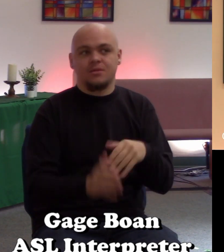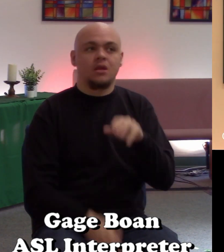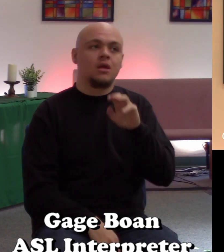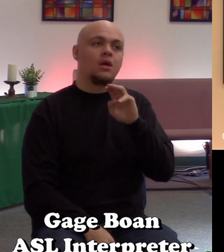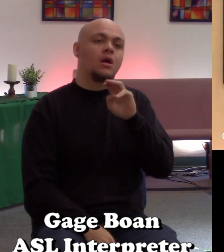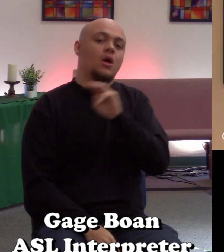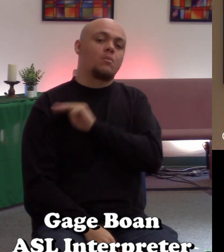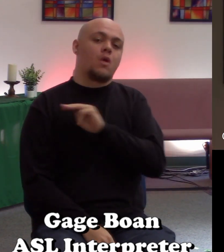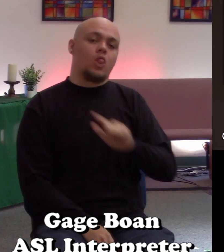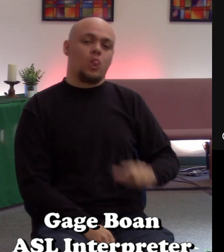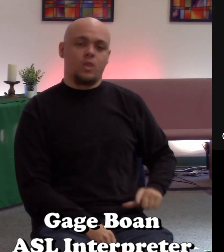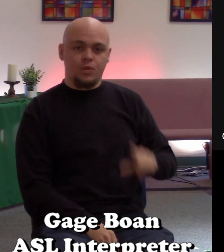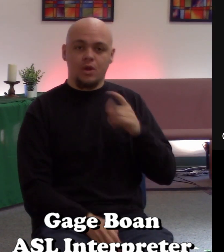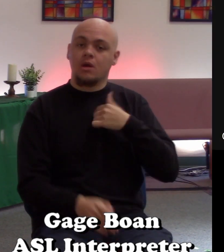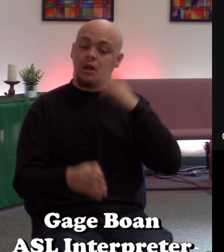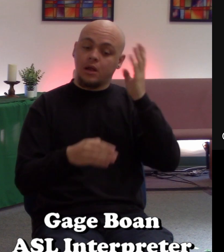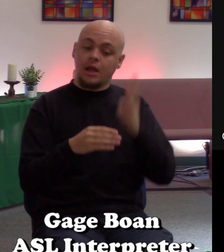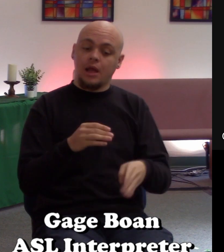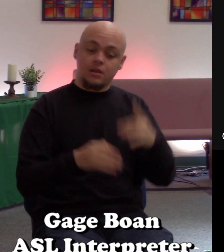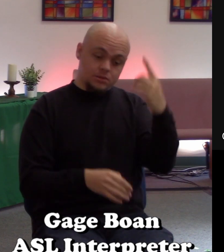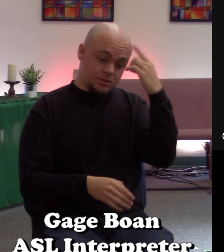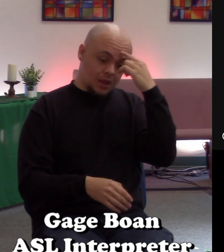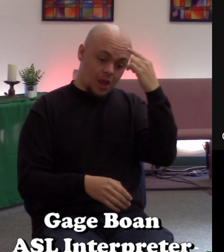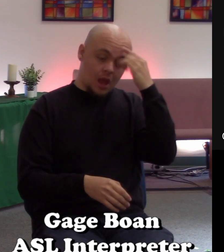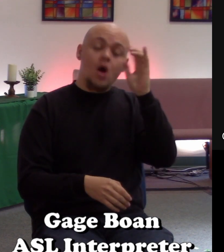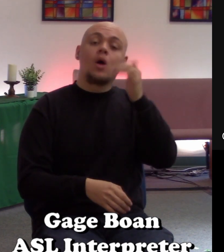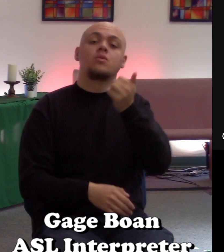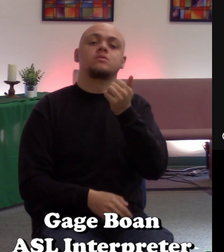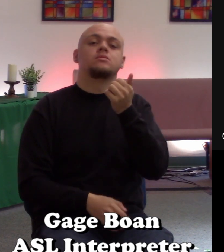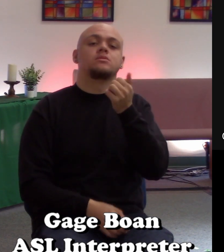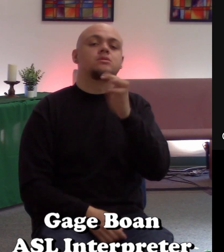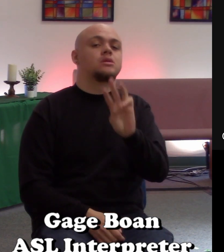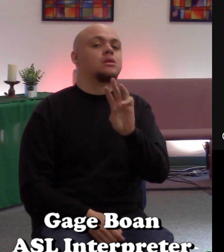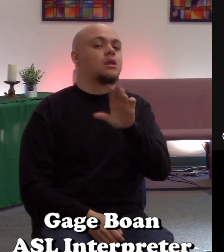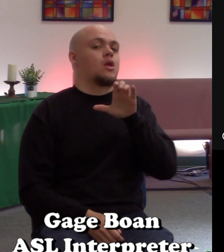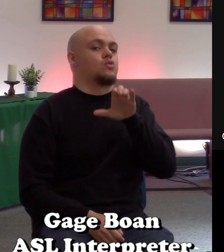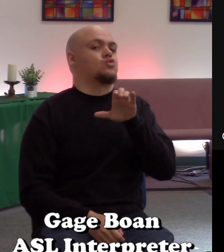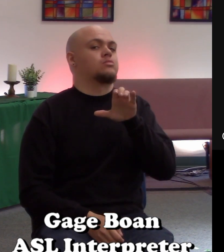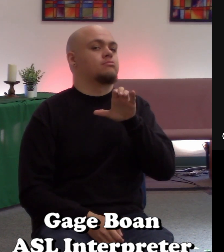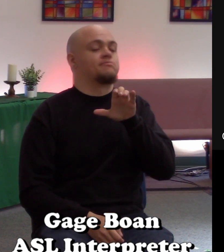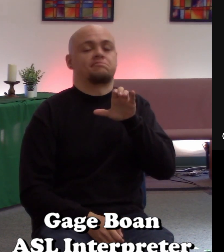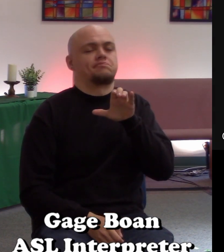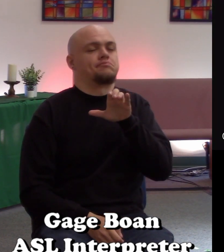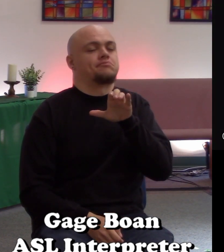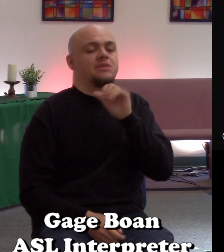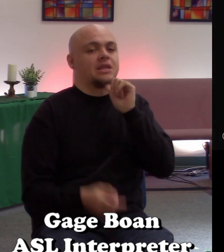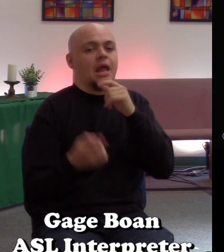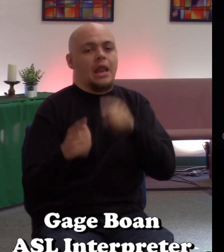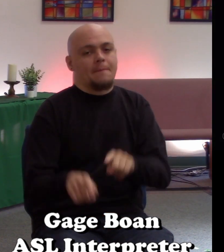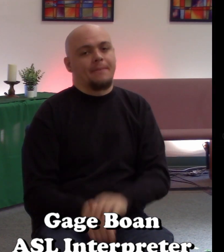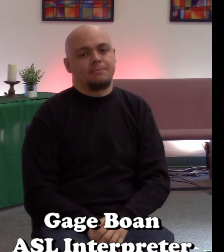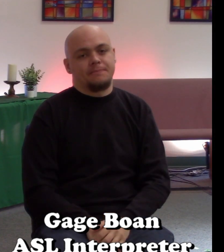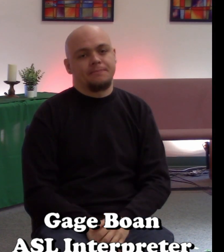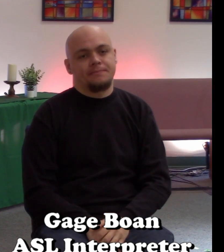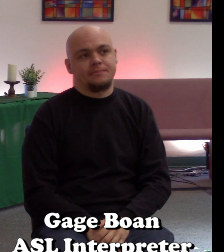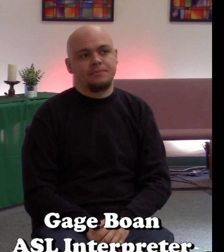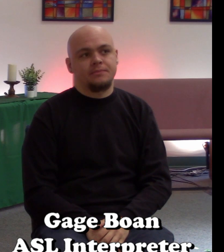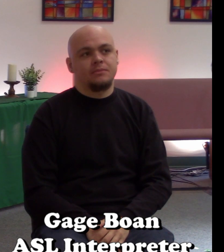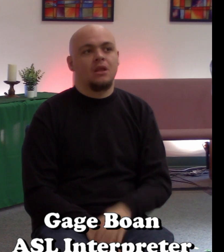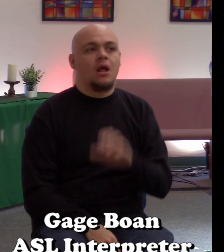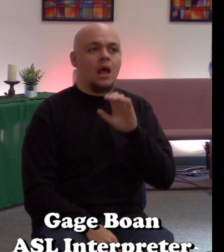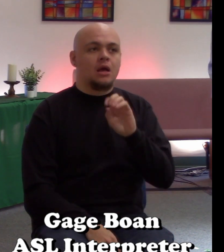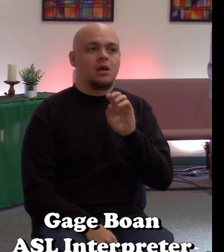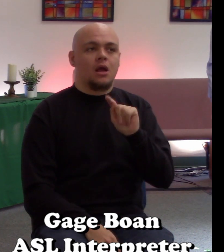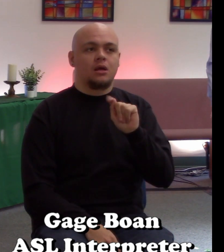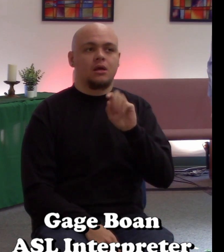Pope Sylvester. Martin Luther believed that the end of the world would happen in 1600. Didn't happen. Cotton Mather, who is